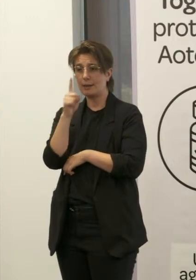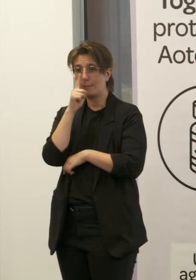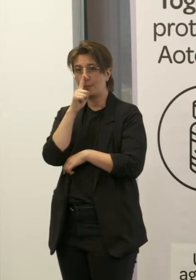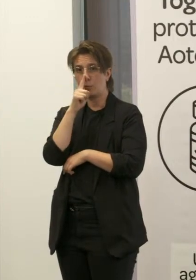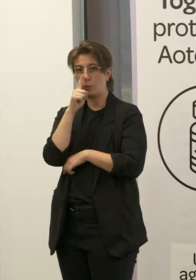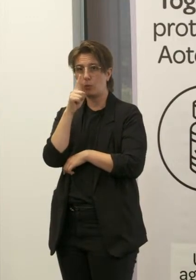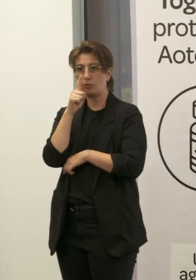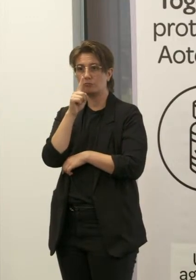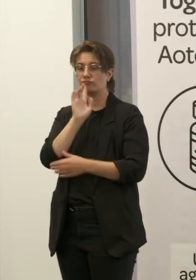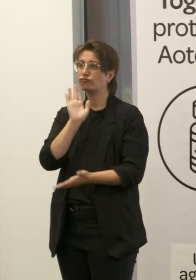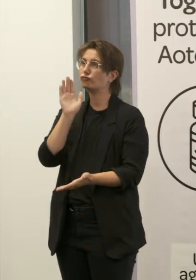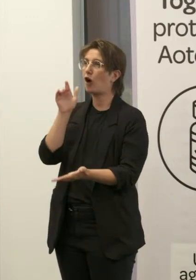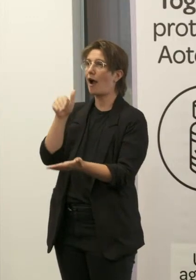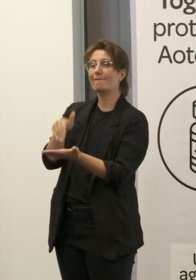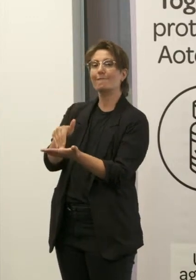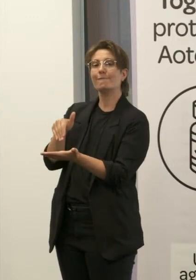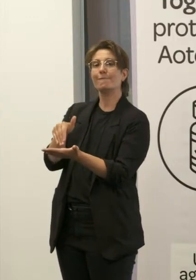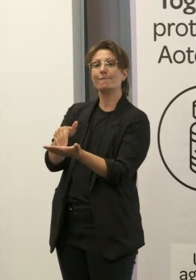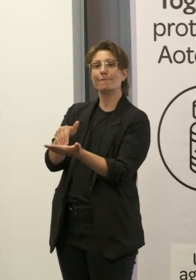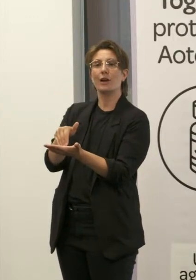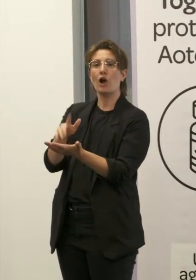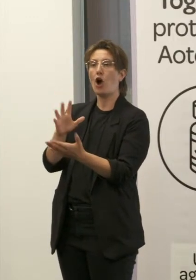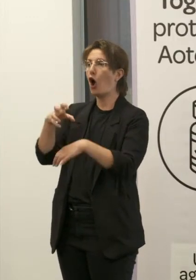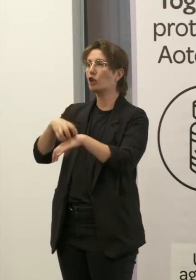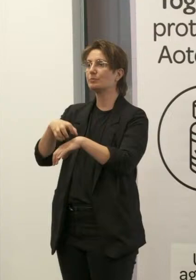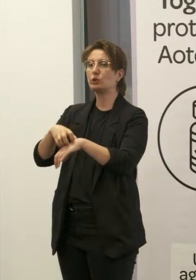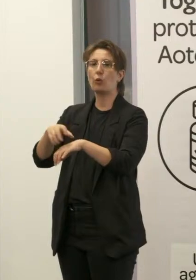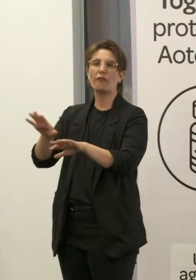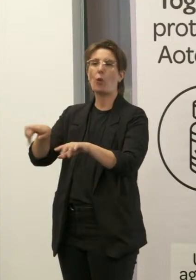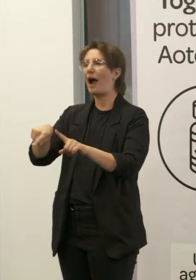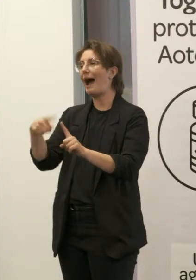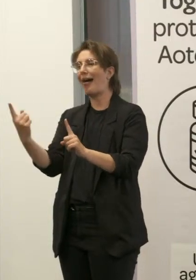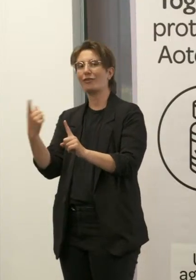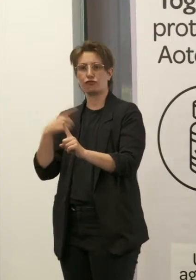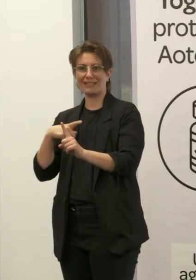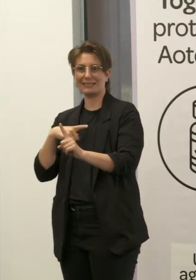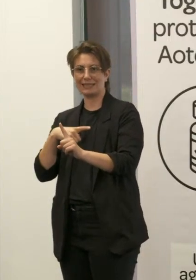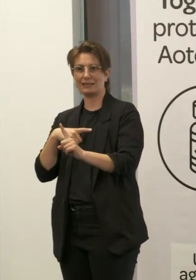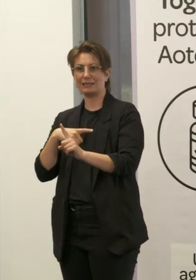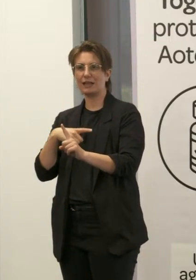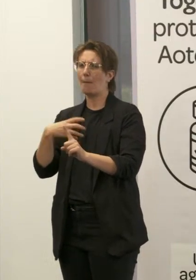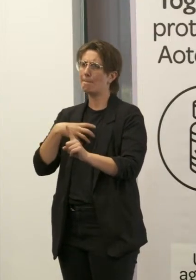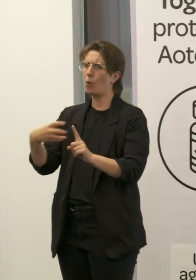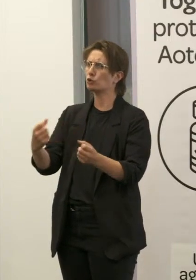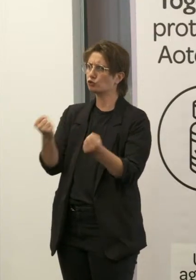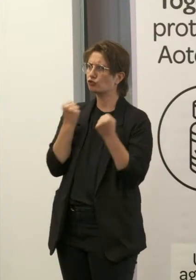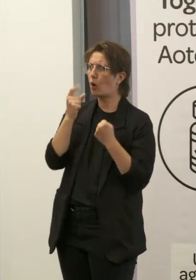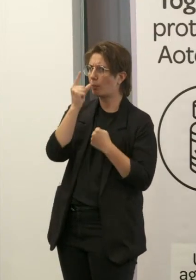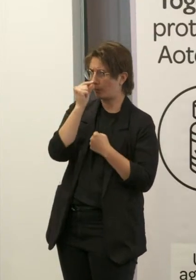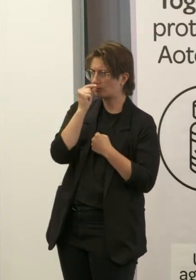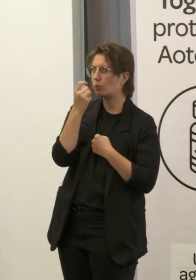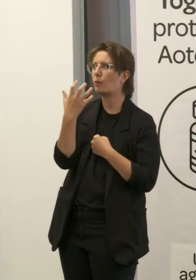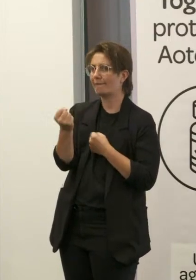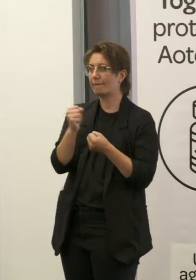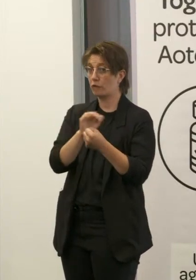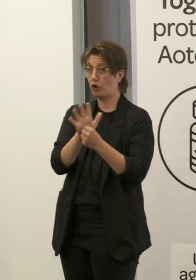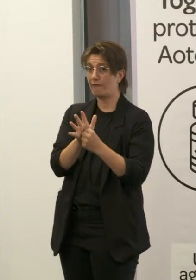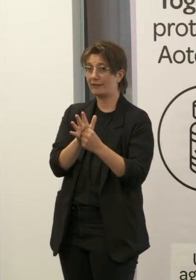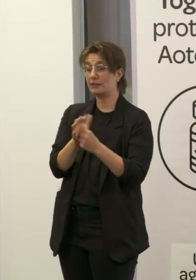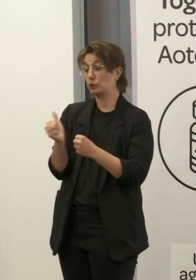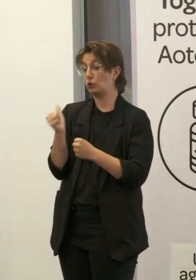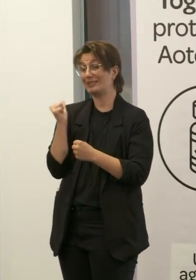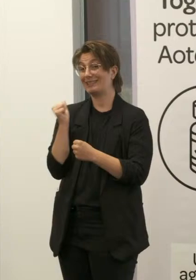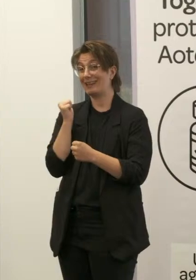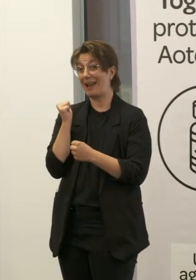they're turning up with symptoms, more likely to have COVID-19. So yesterday at Middlemore, about just under 10% of people presenting